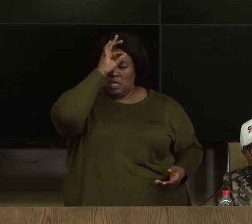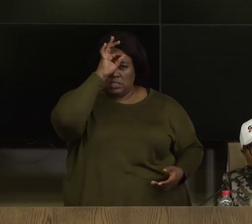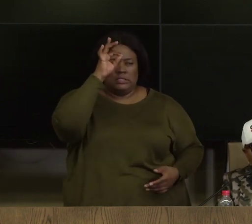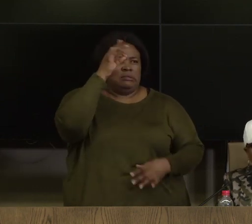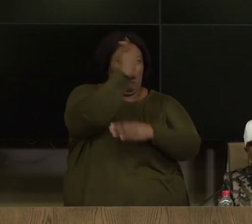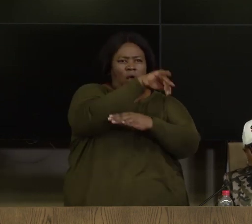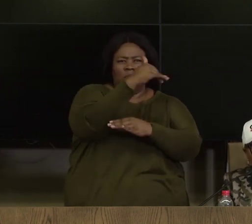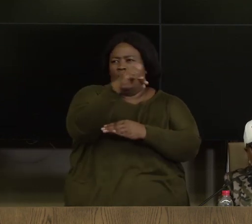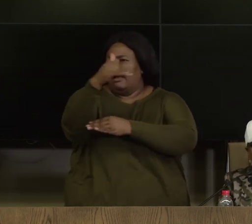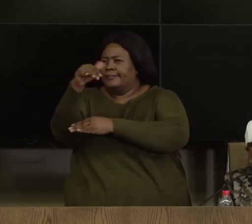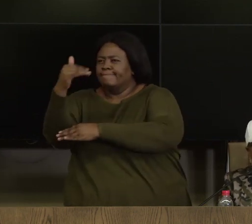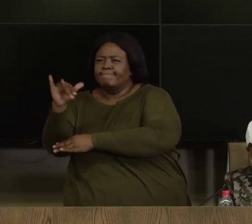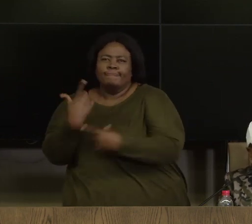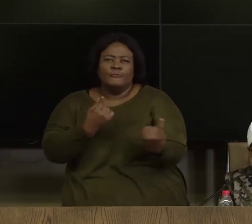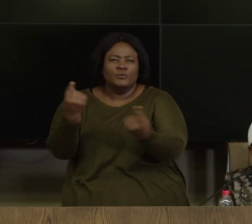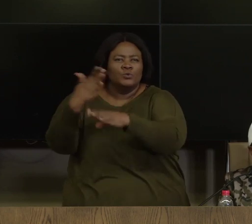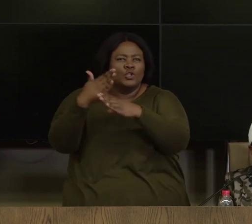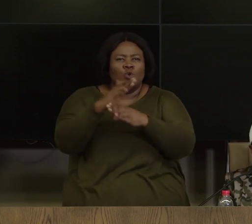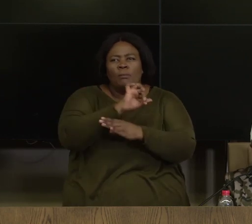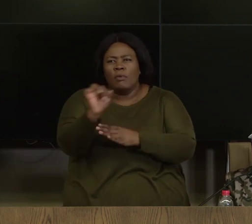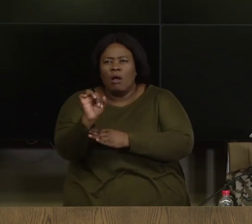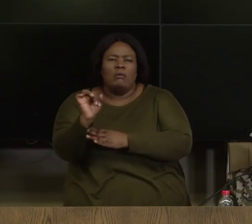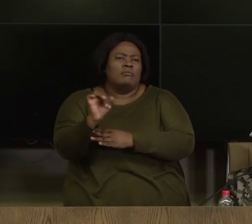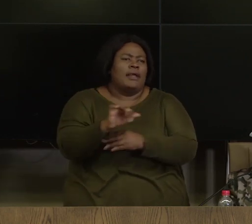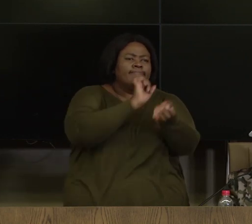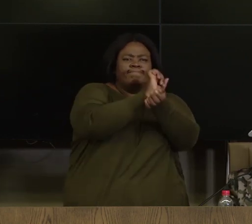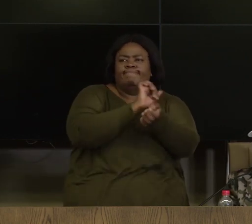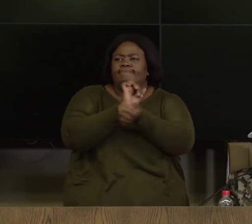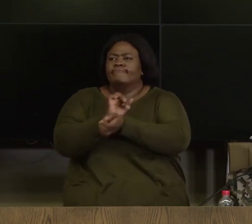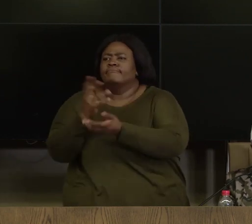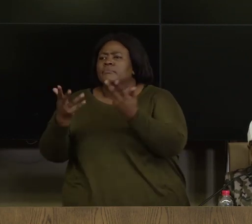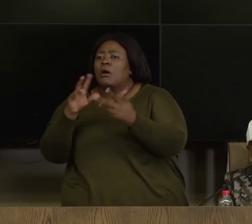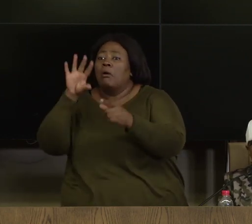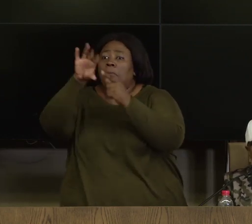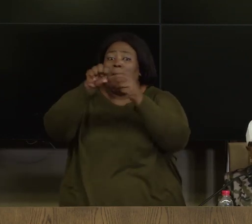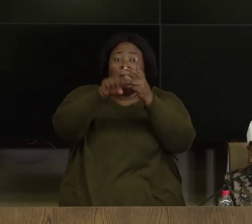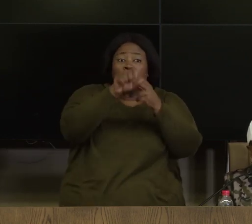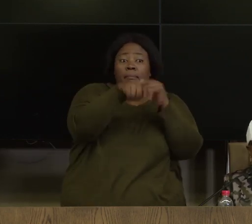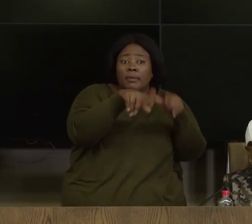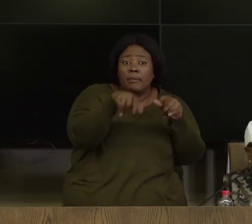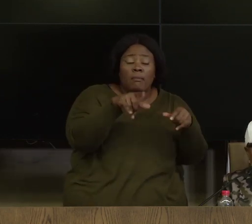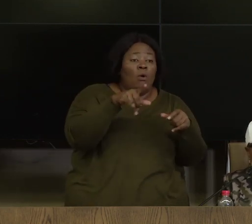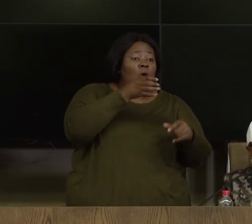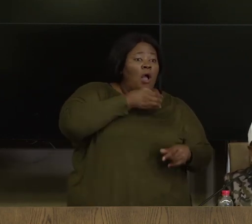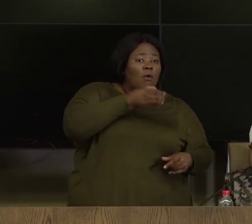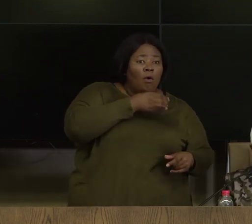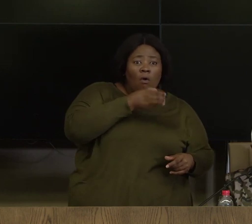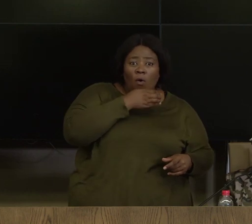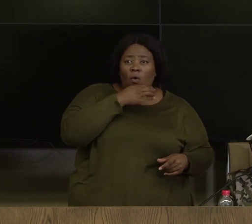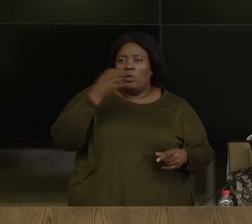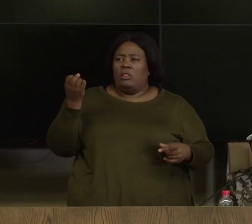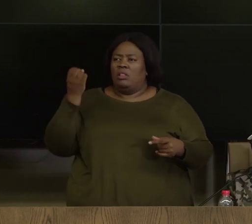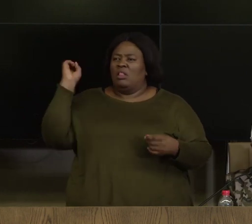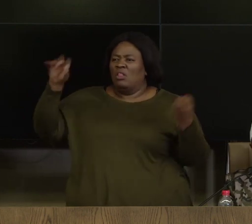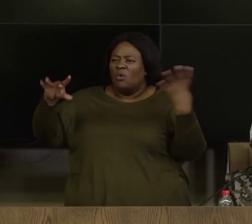there doing their job and doing it very well and catching people with alcohol in their boots and then throwing it away